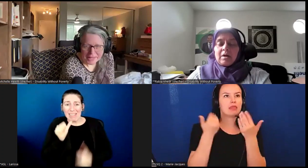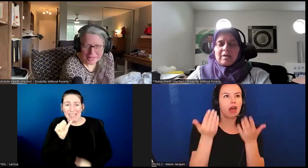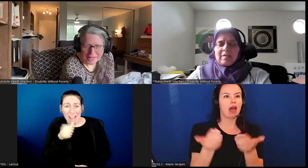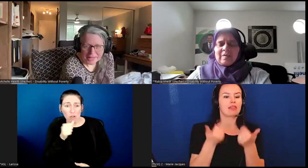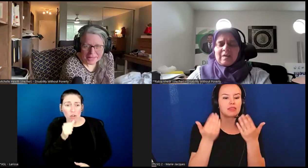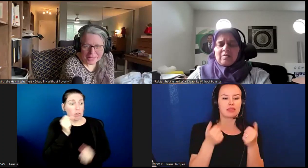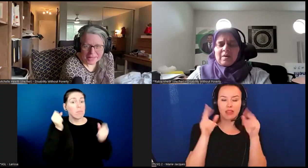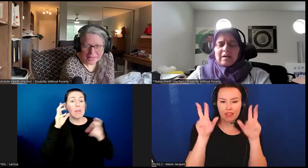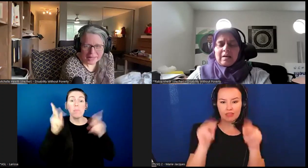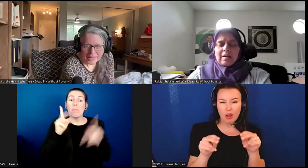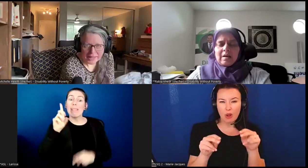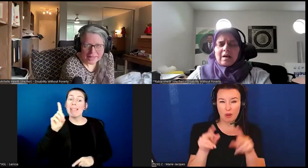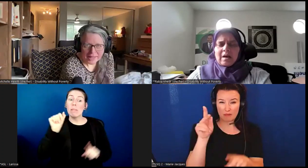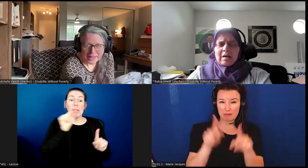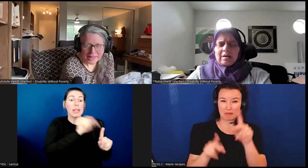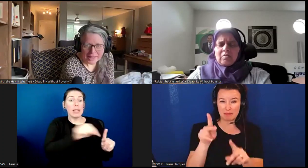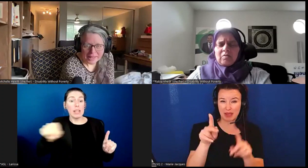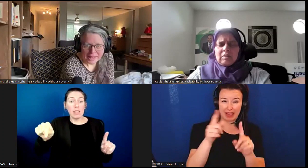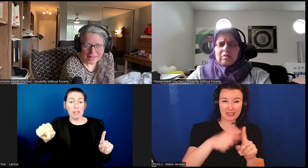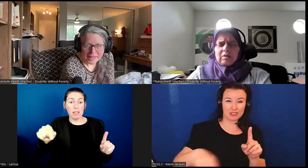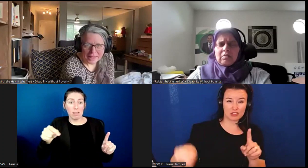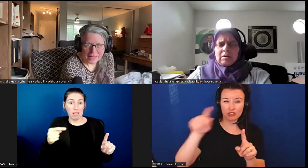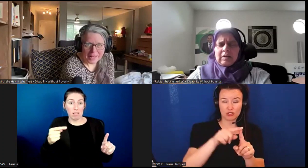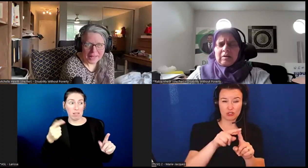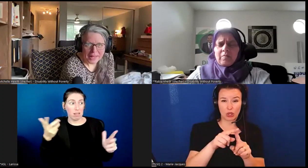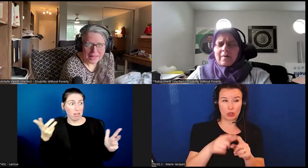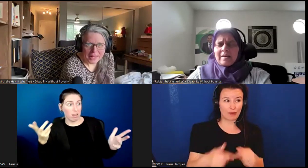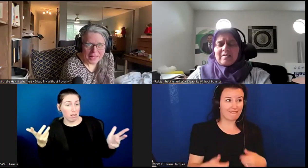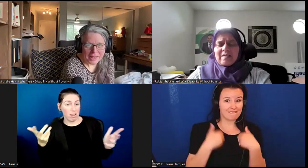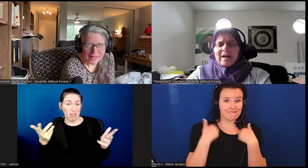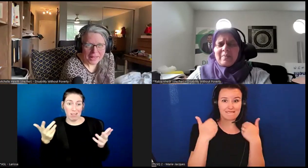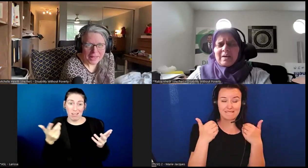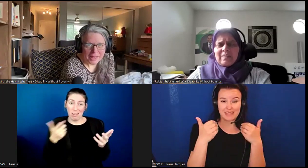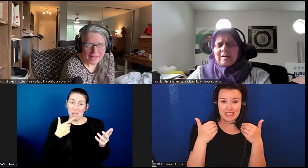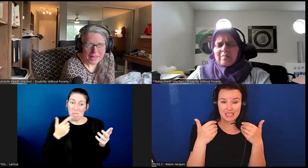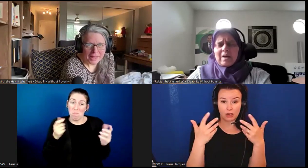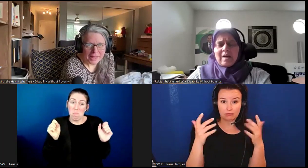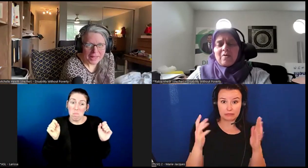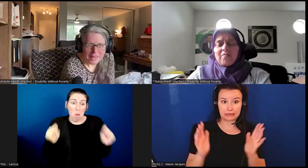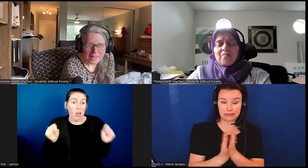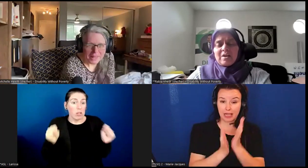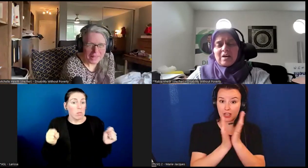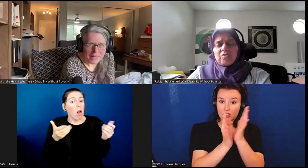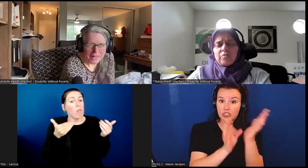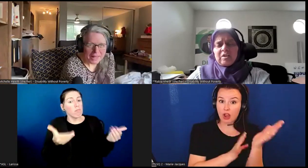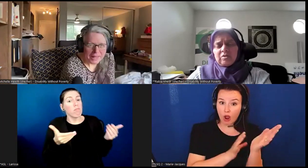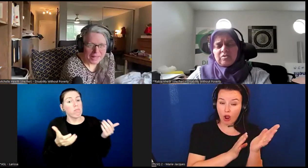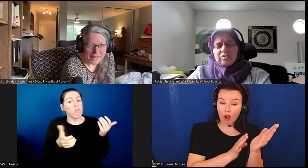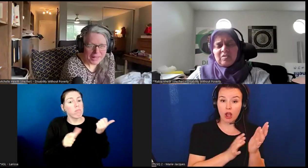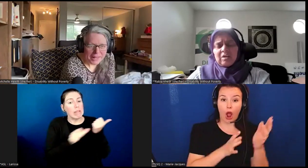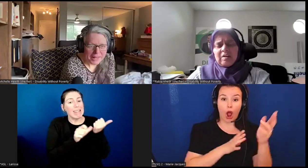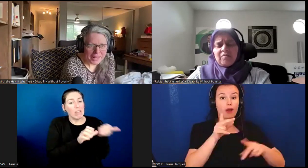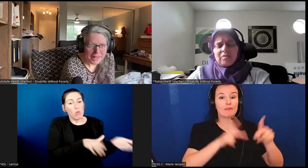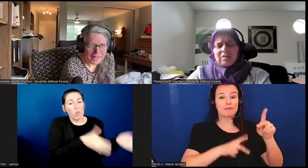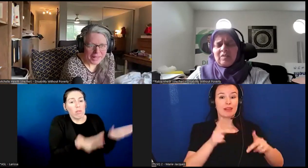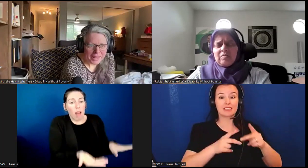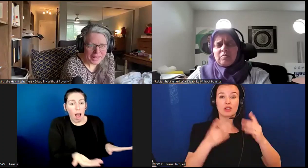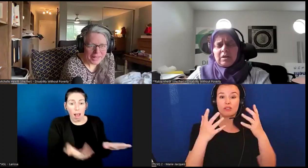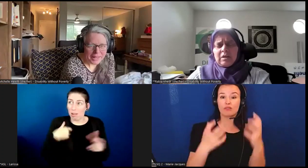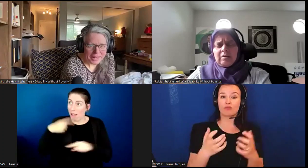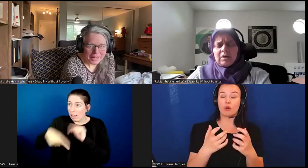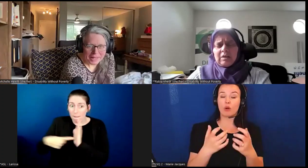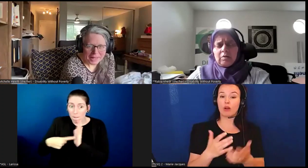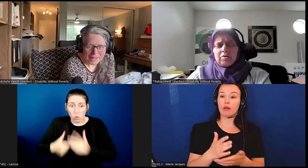there considering, their legal right to die because they don't have enough financial resources to live. So this